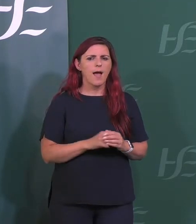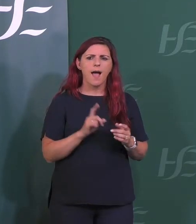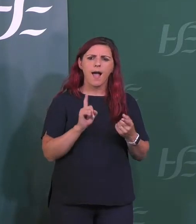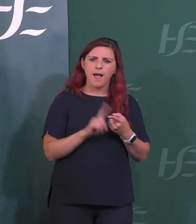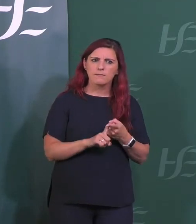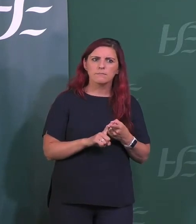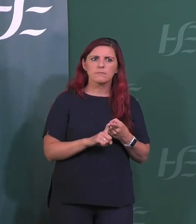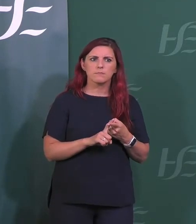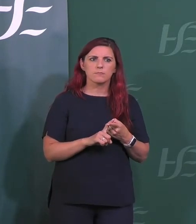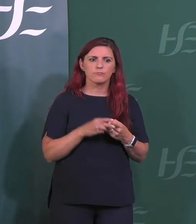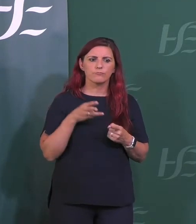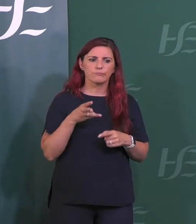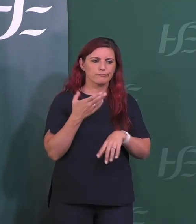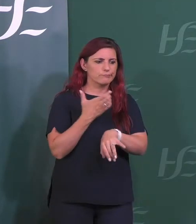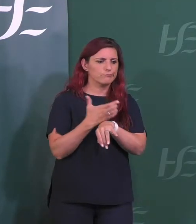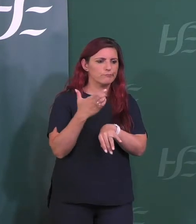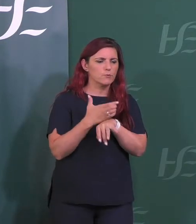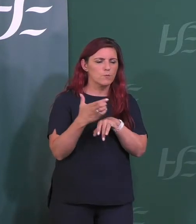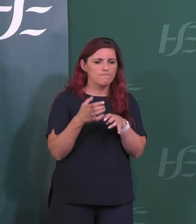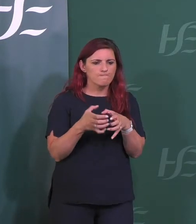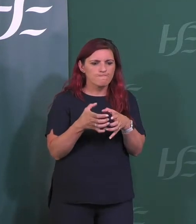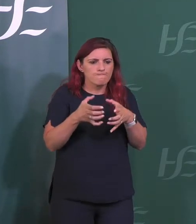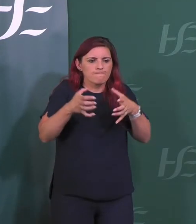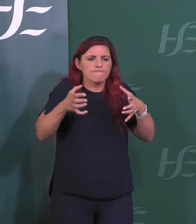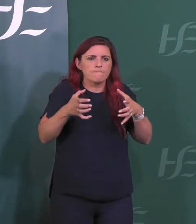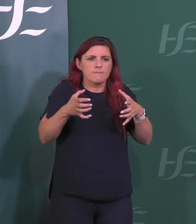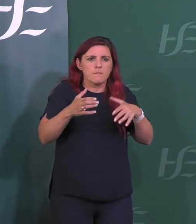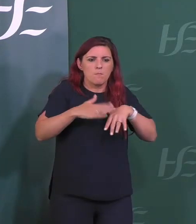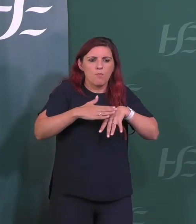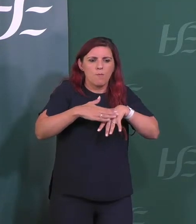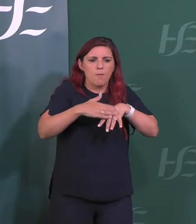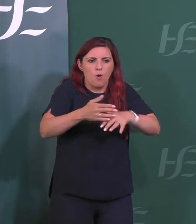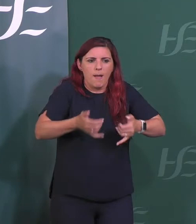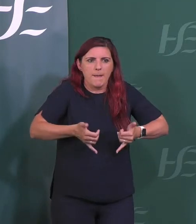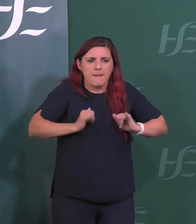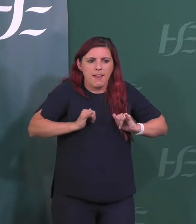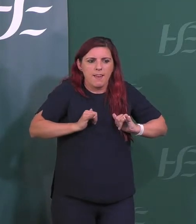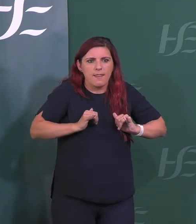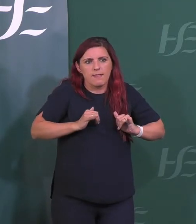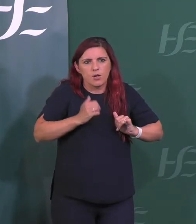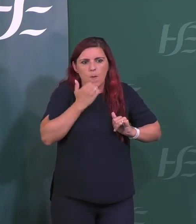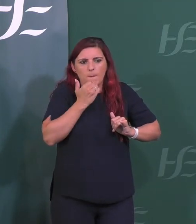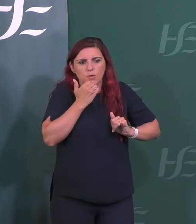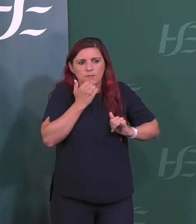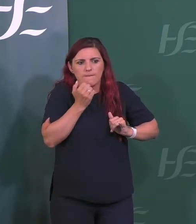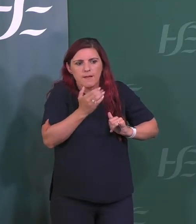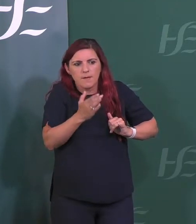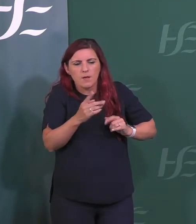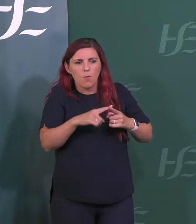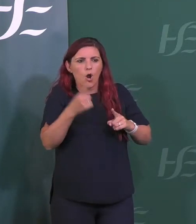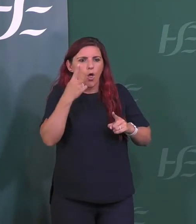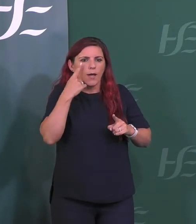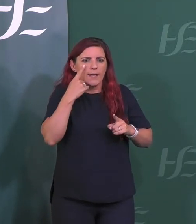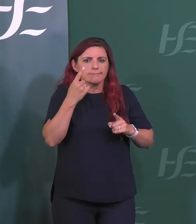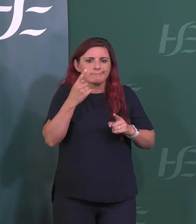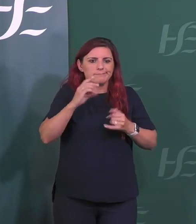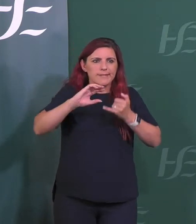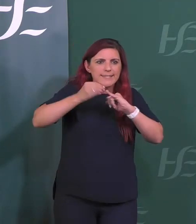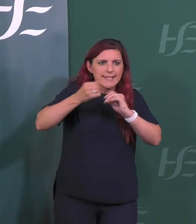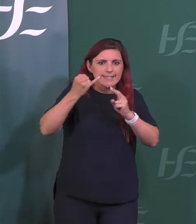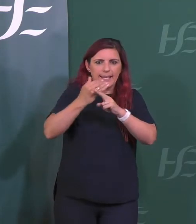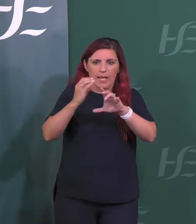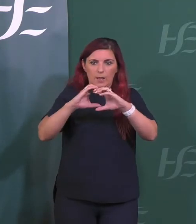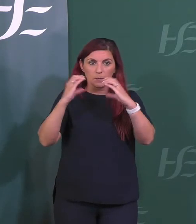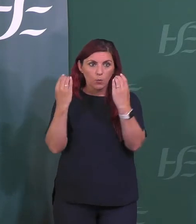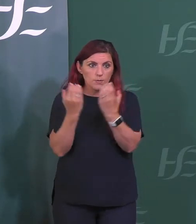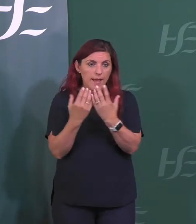we are continuing on to build up capacity, as we've mentioned previously. We are looking at community testing. We have